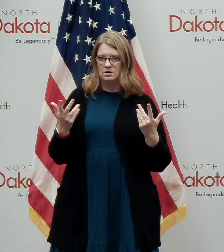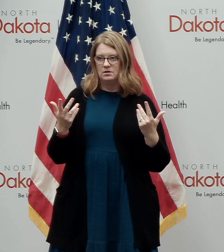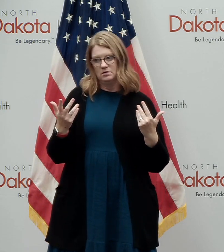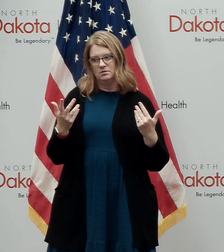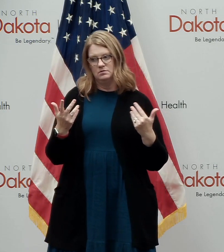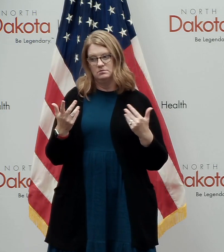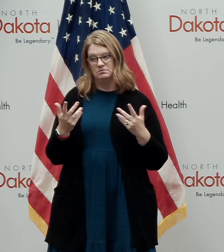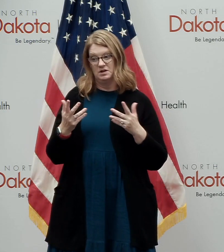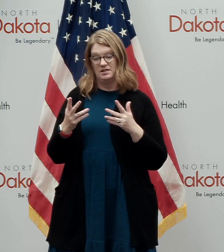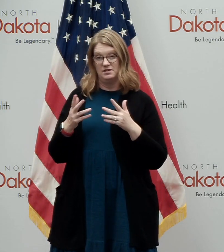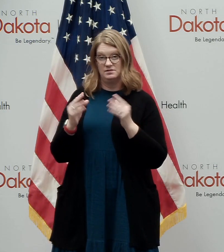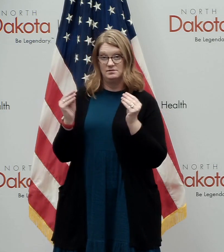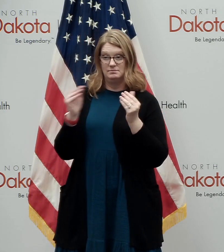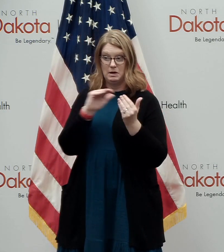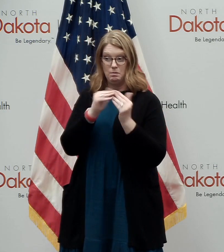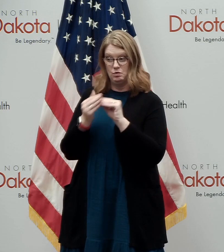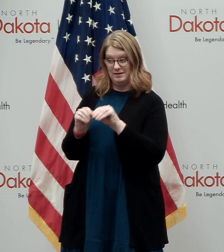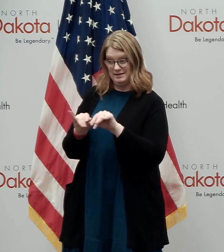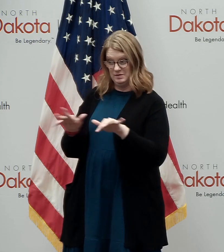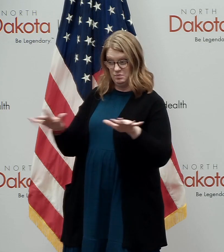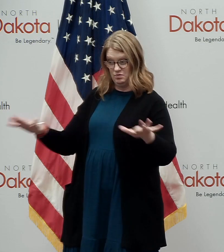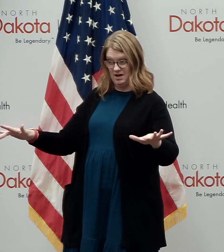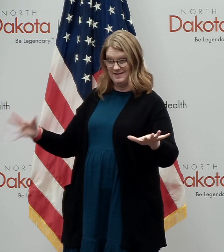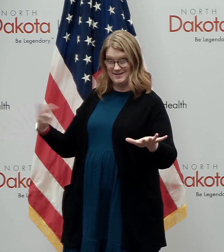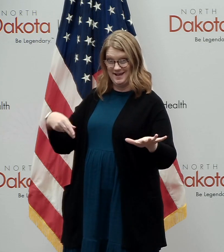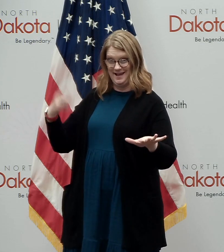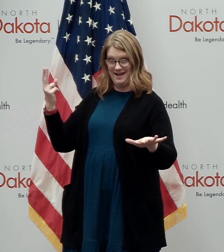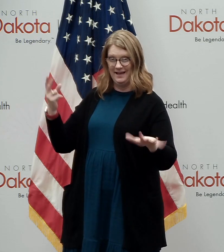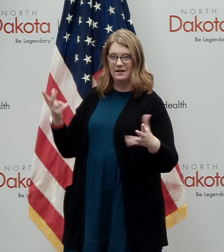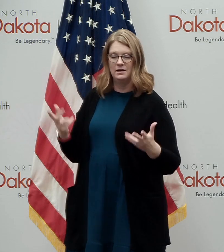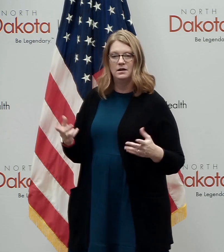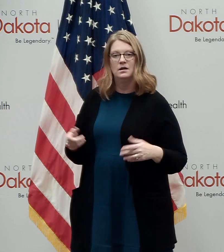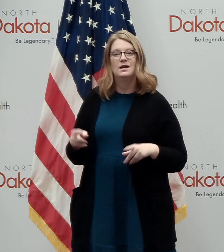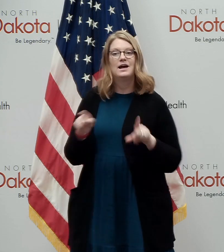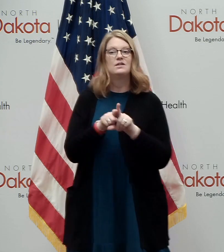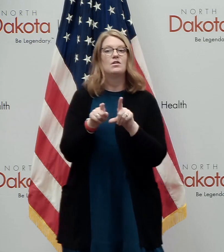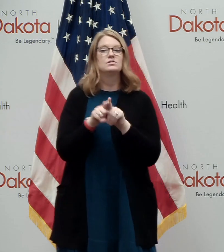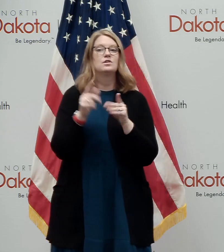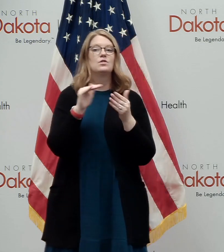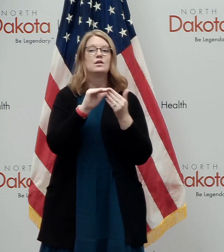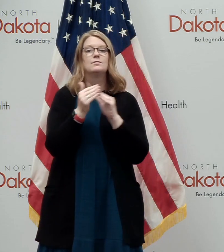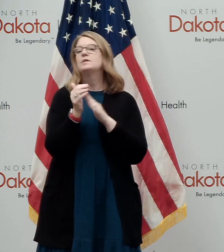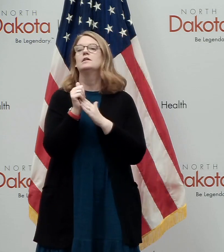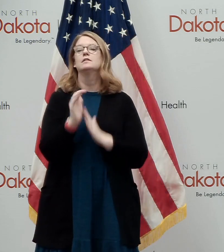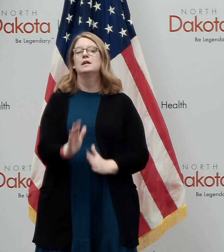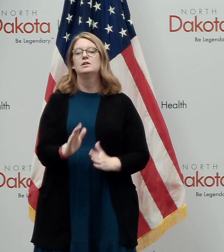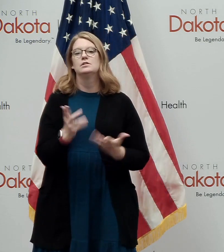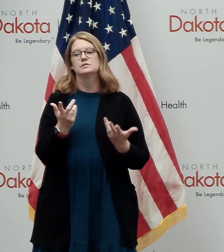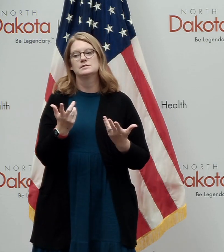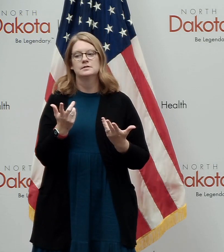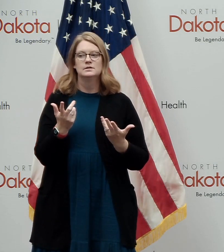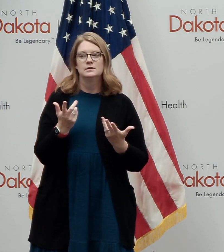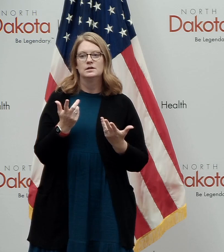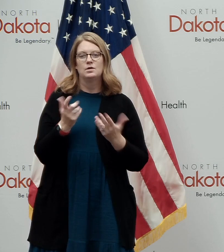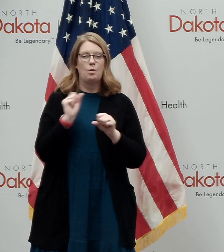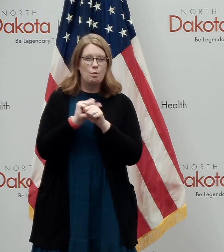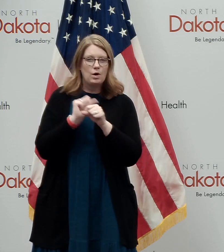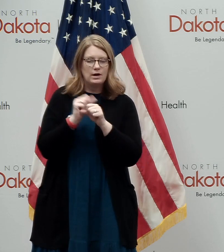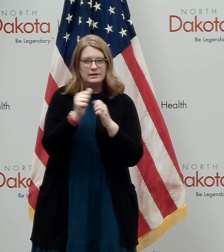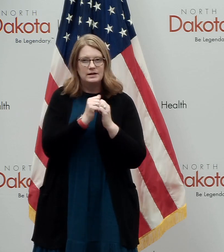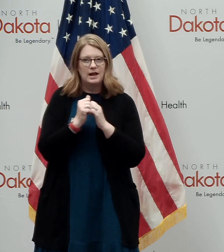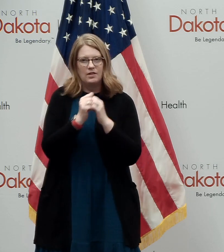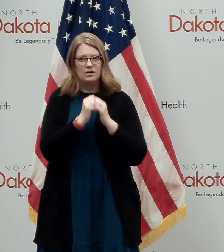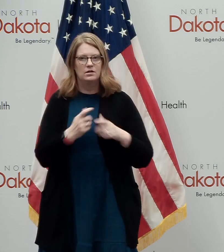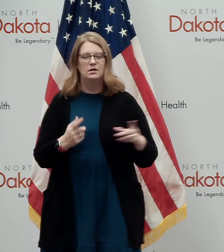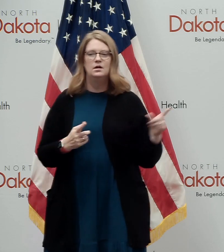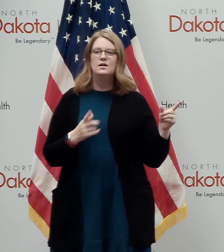into nursing homes, those local leaders tapping into that commonality. I just saw another national